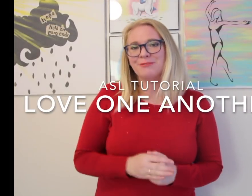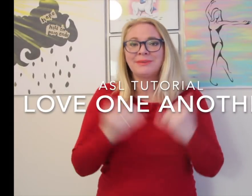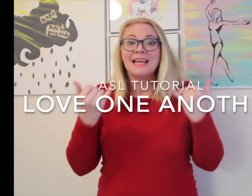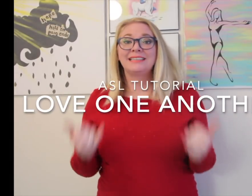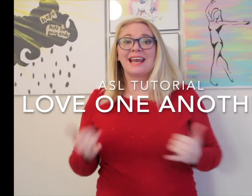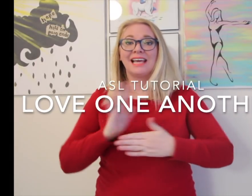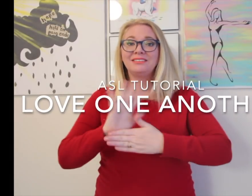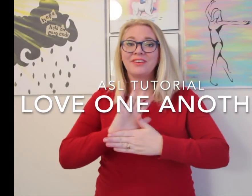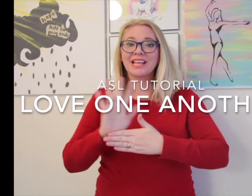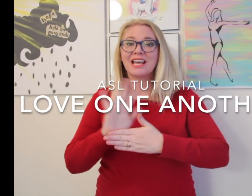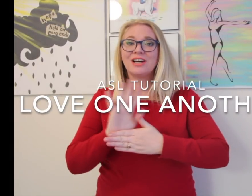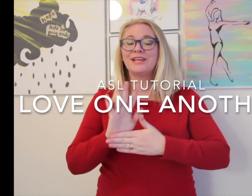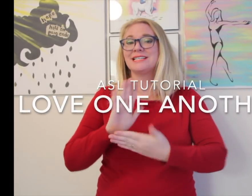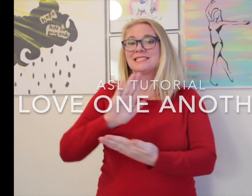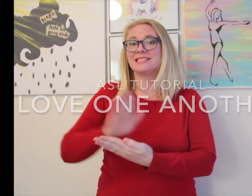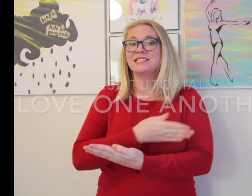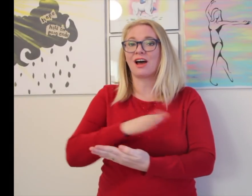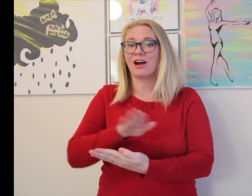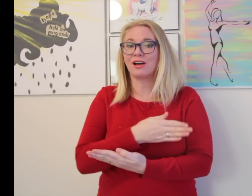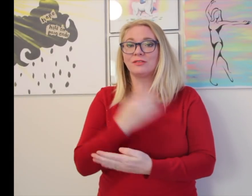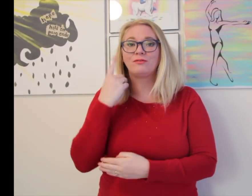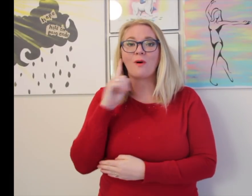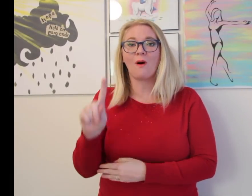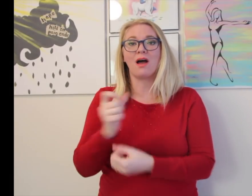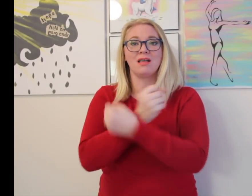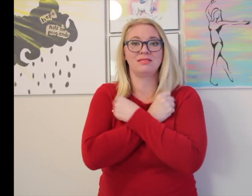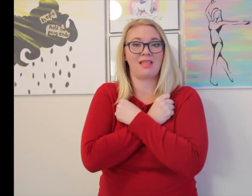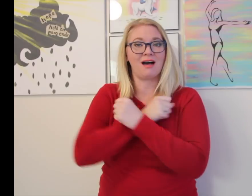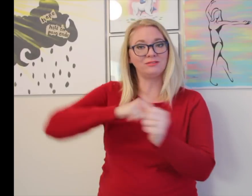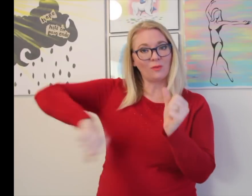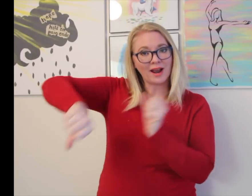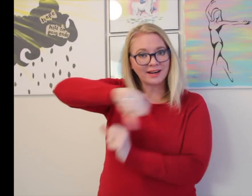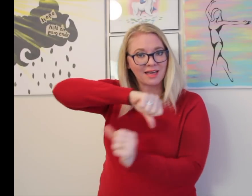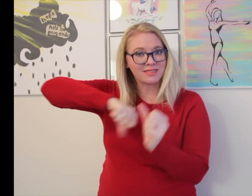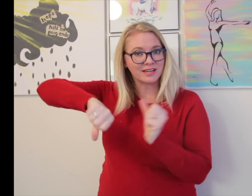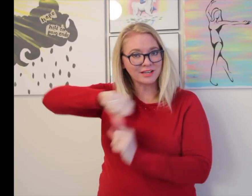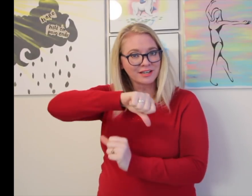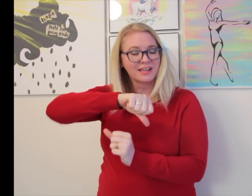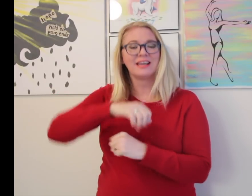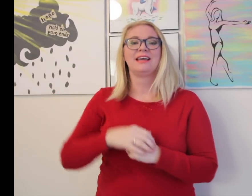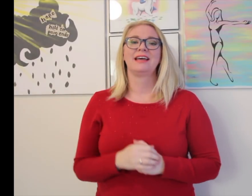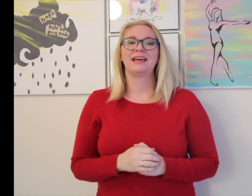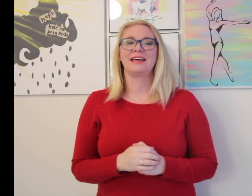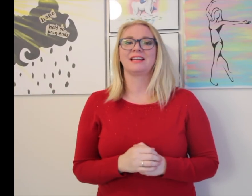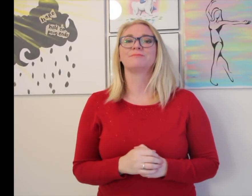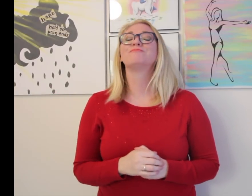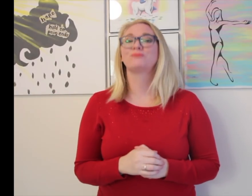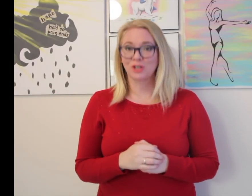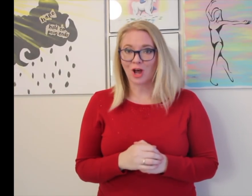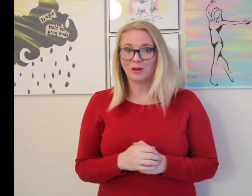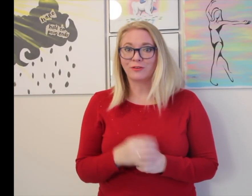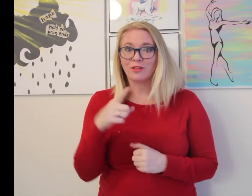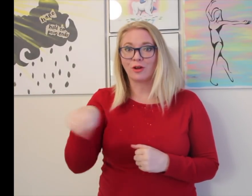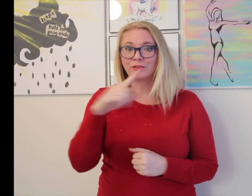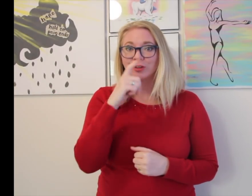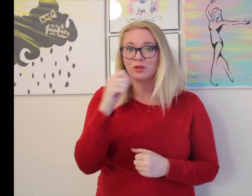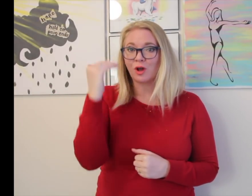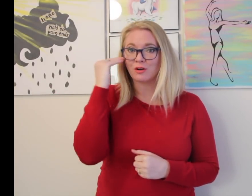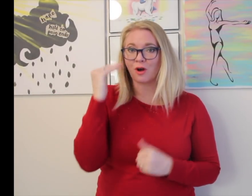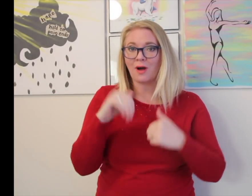welcome! Today's video is the song for Love One Another. And so for those of you who don't know